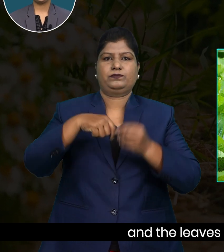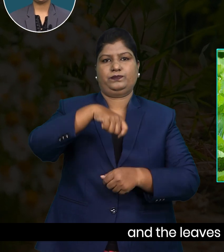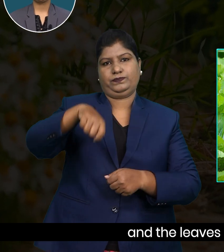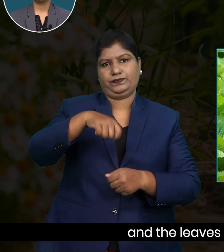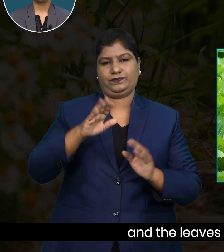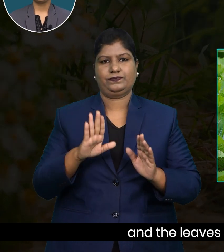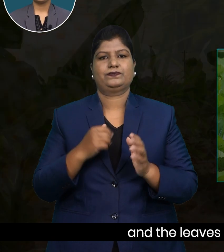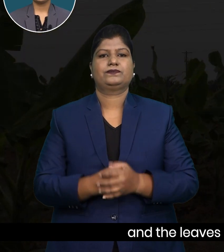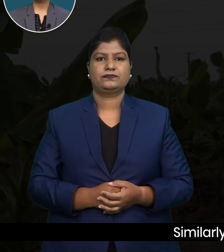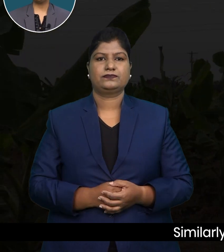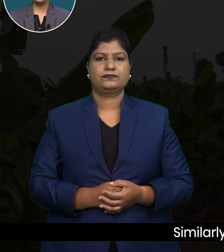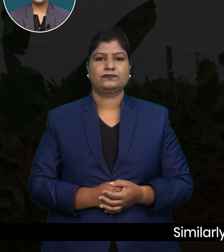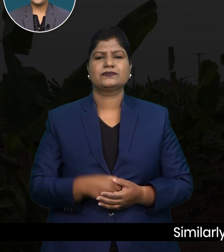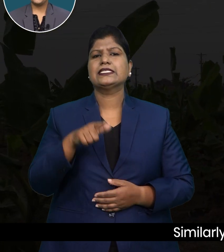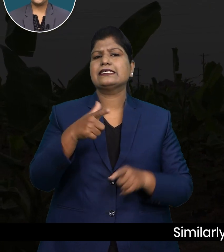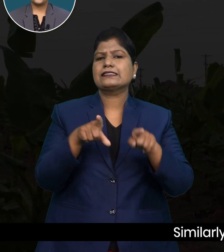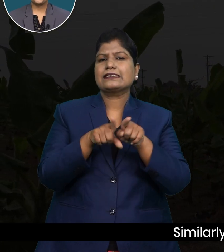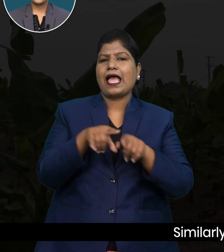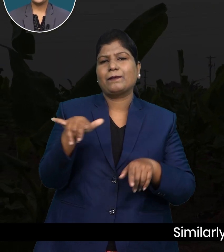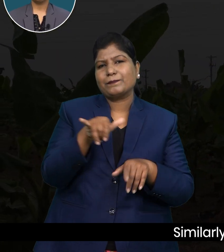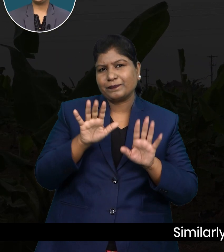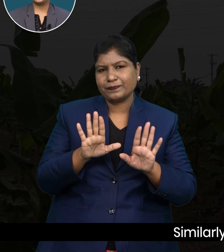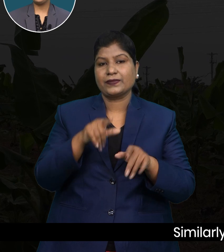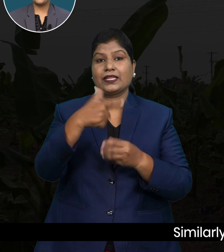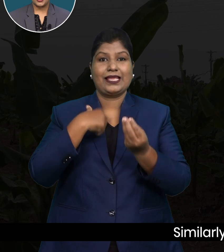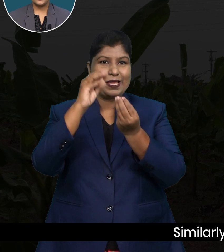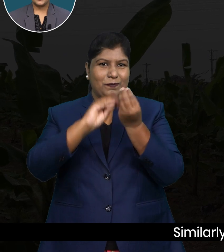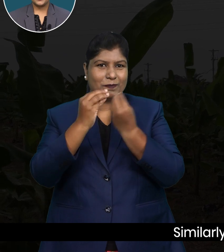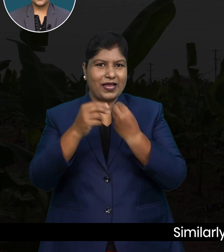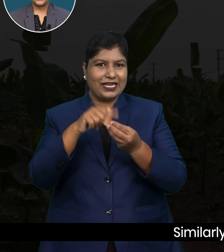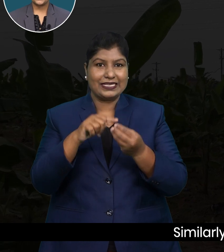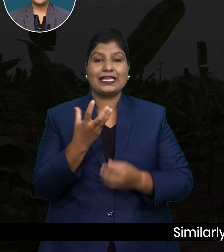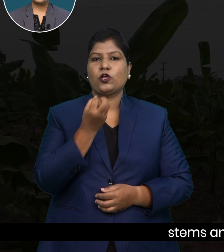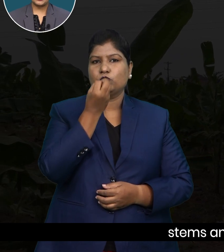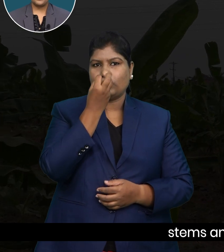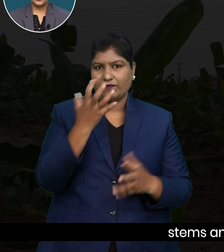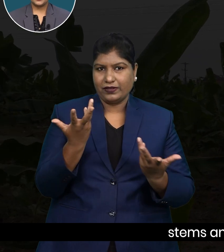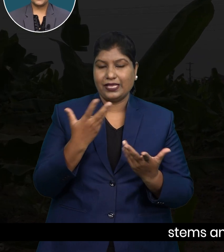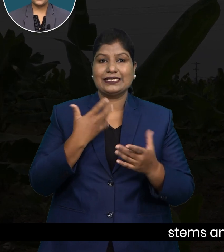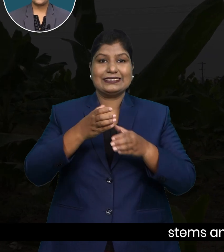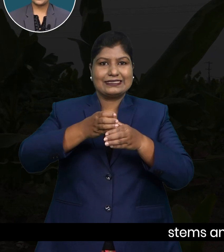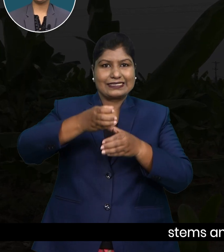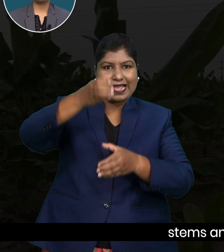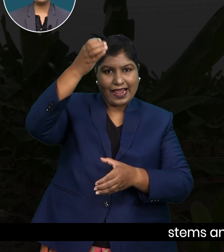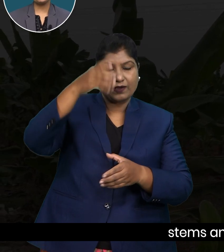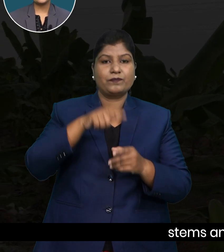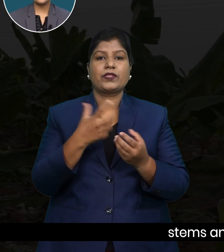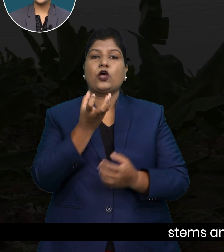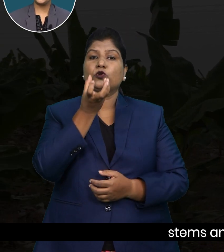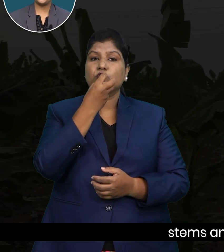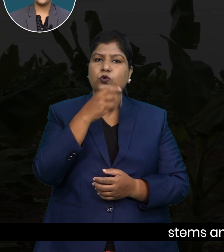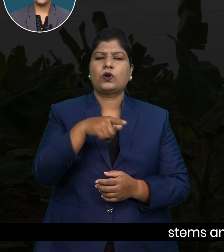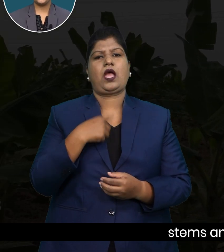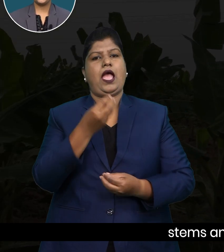Similarly, banana flowers, stems, and fruits